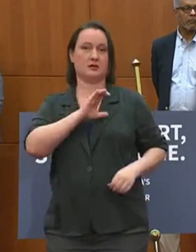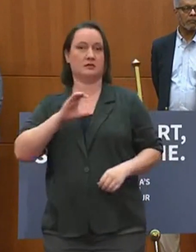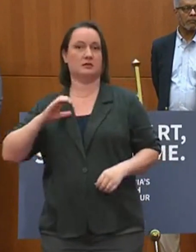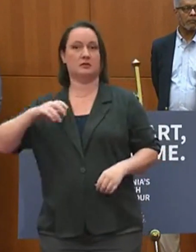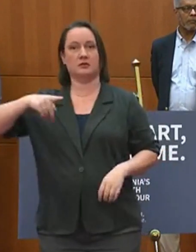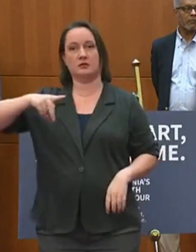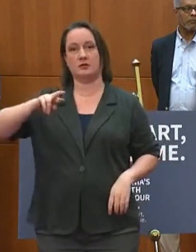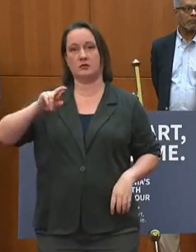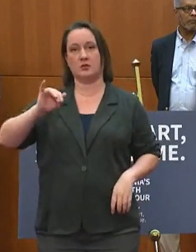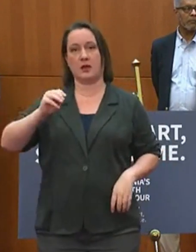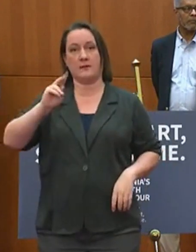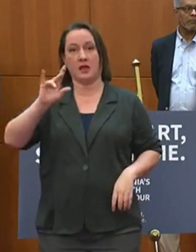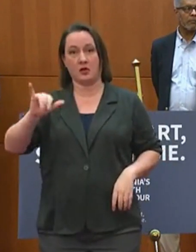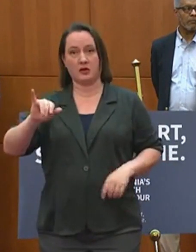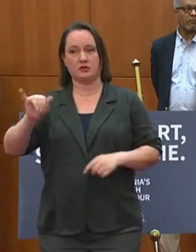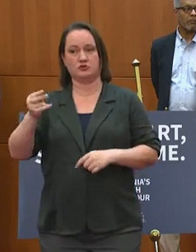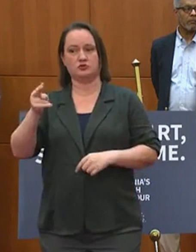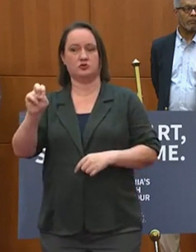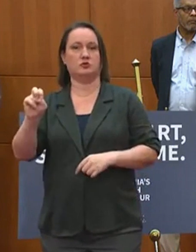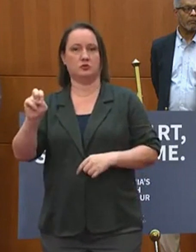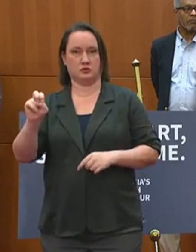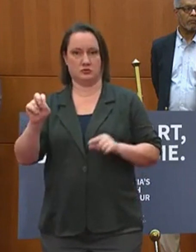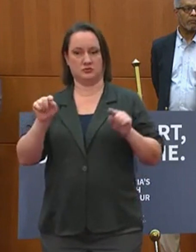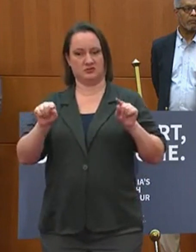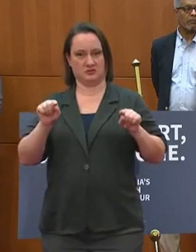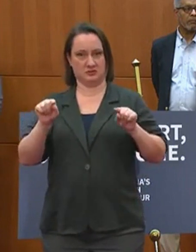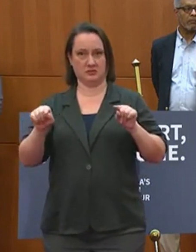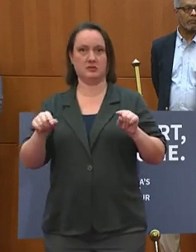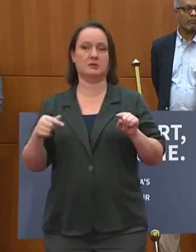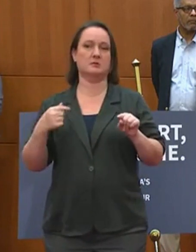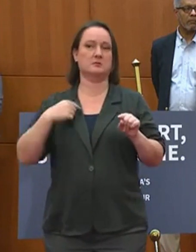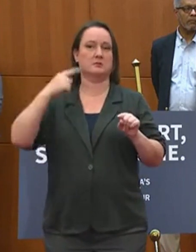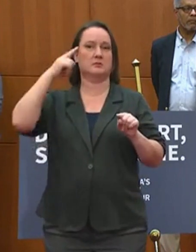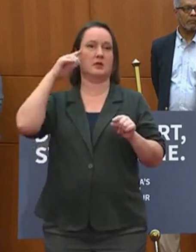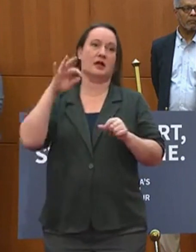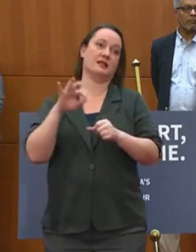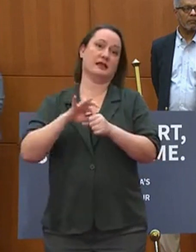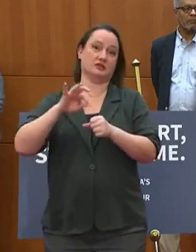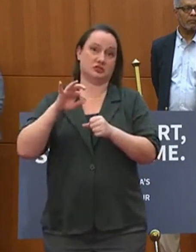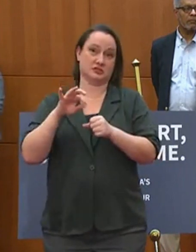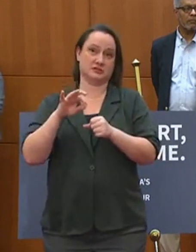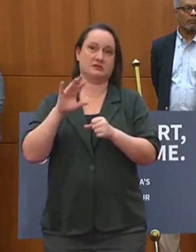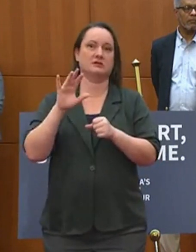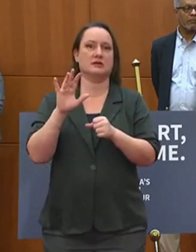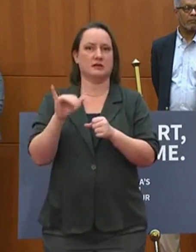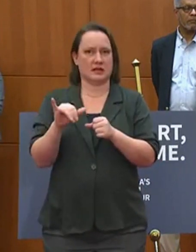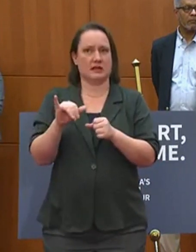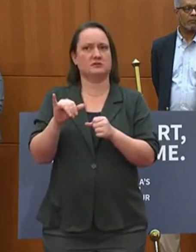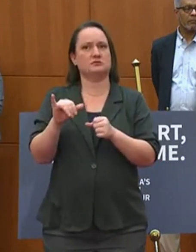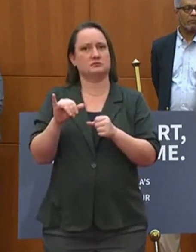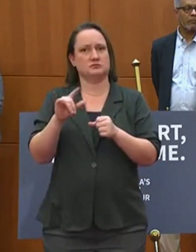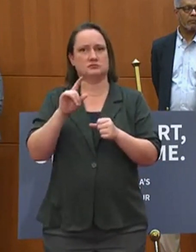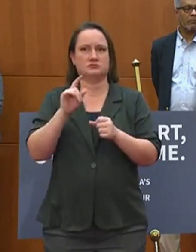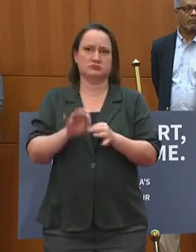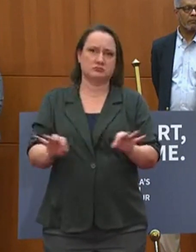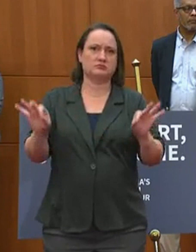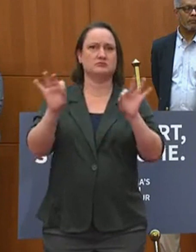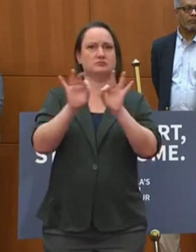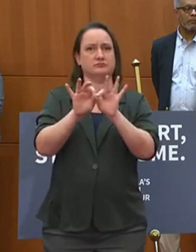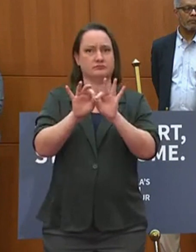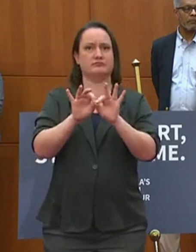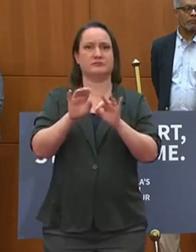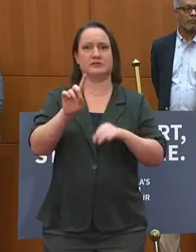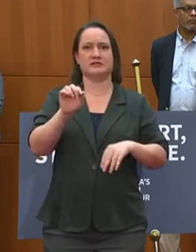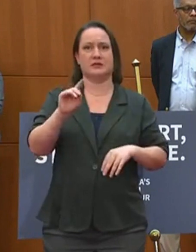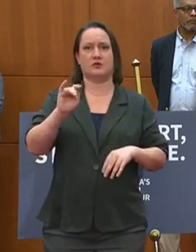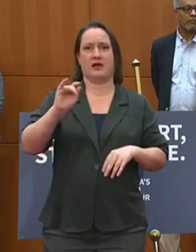congressional primaries in June. I consider elections to be a fundamental democratic event and voting